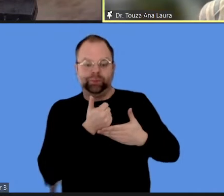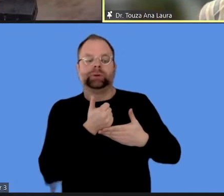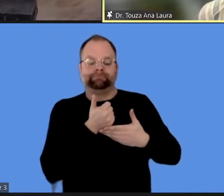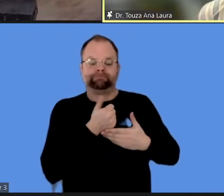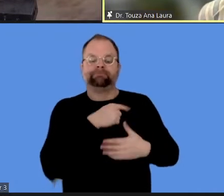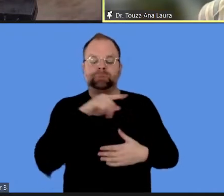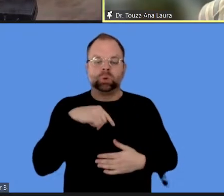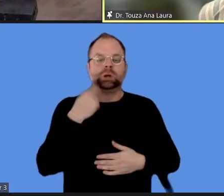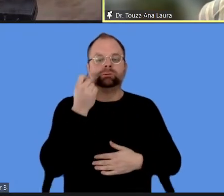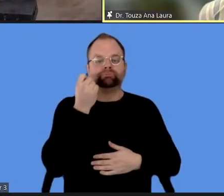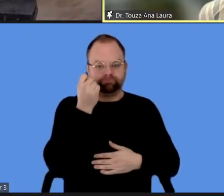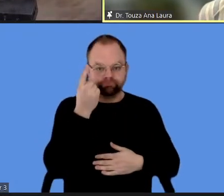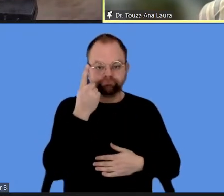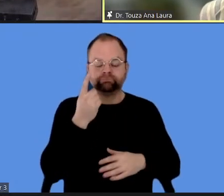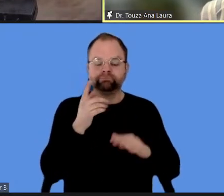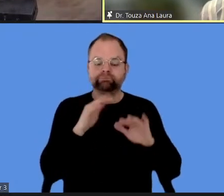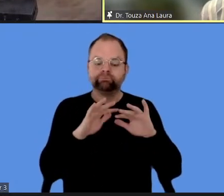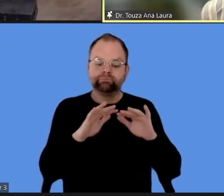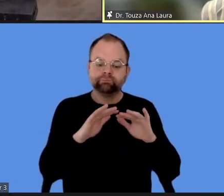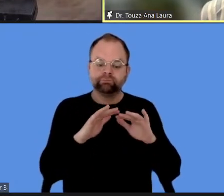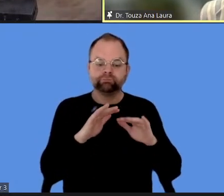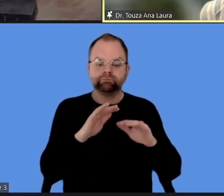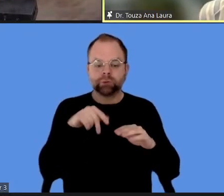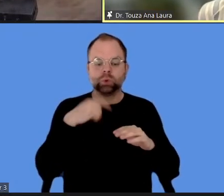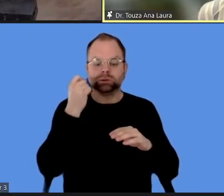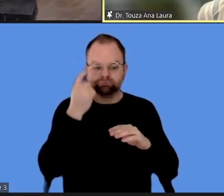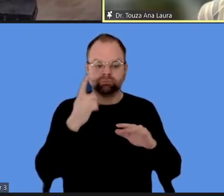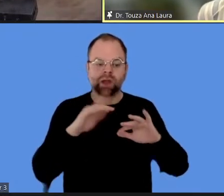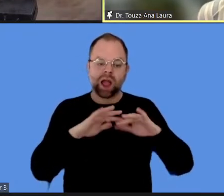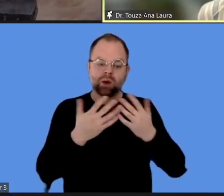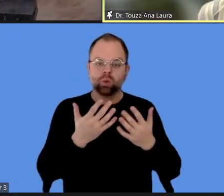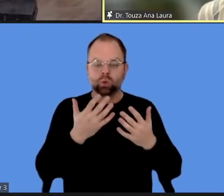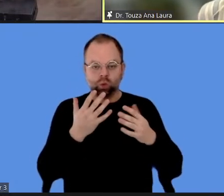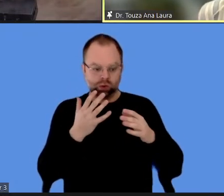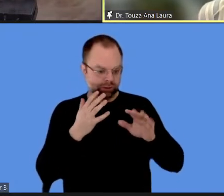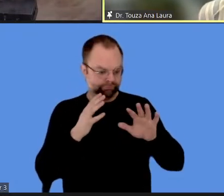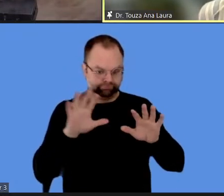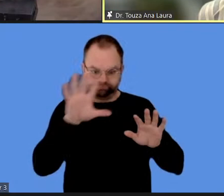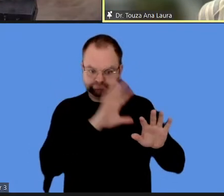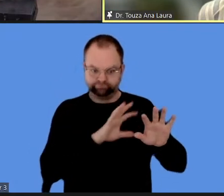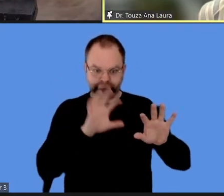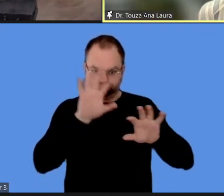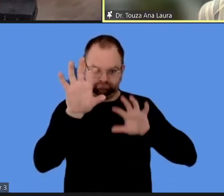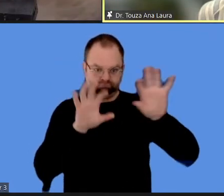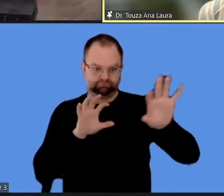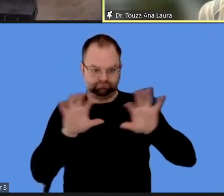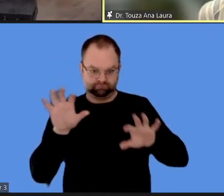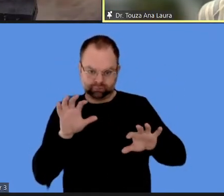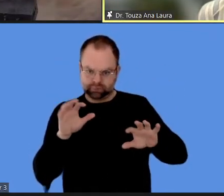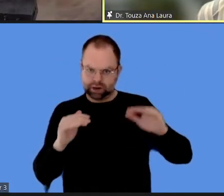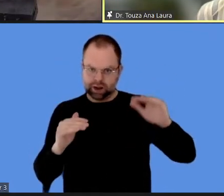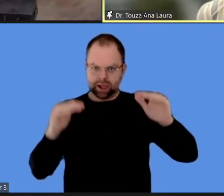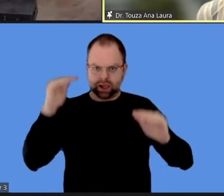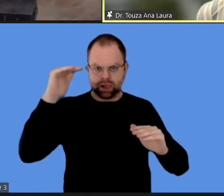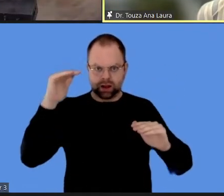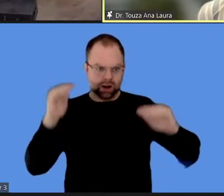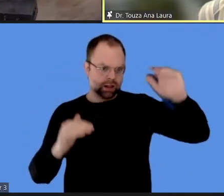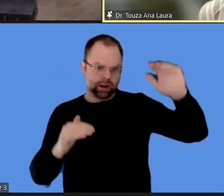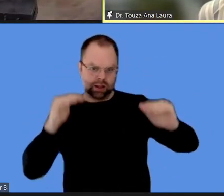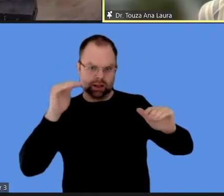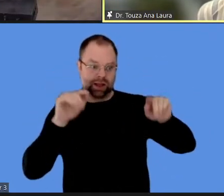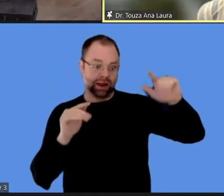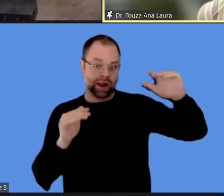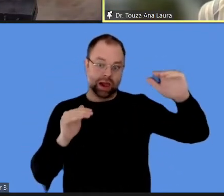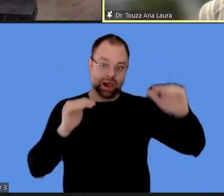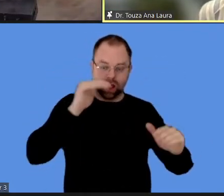imbalanced was the country in terms of access to food, and also provided the different municipalities